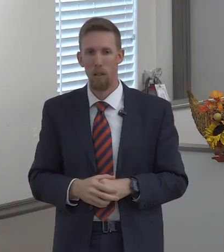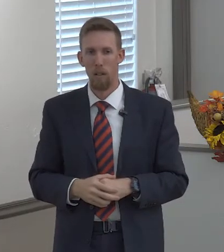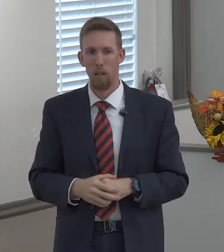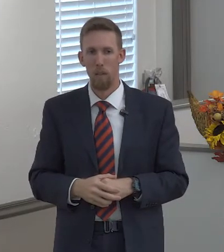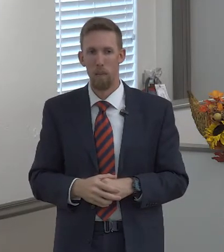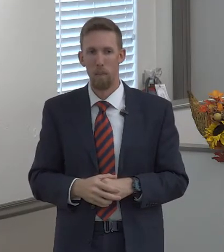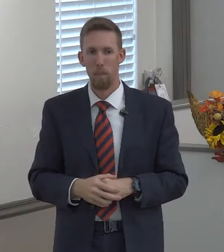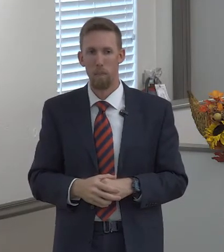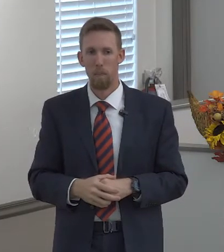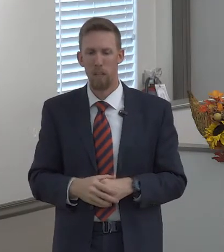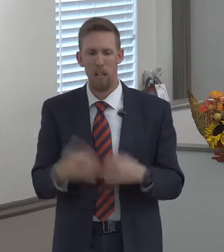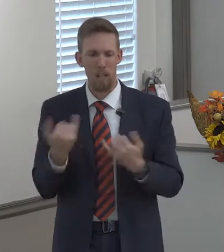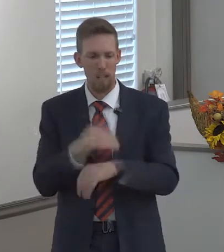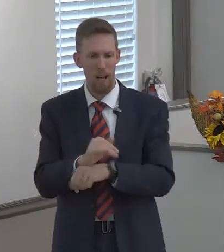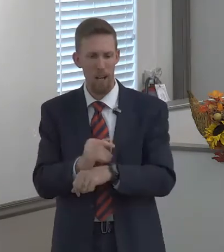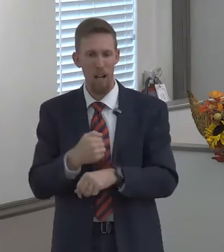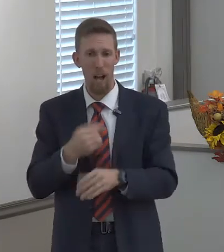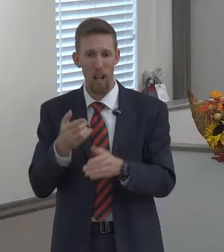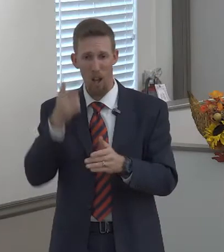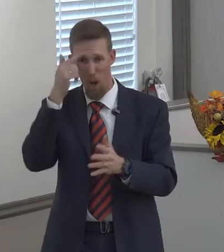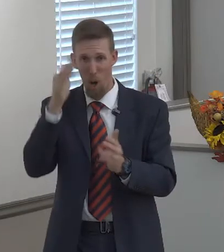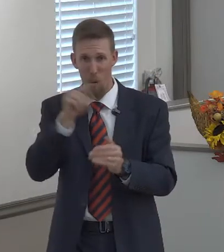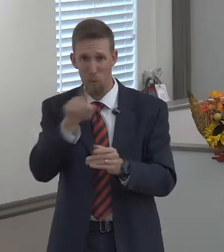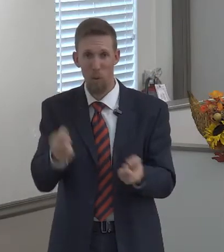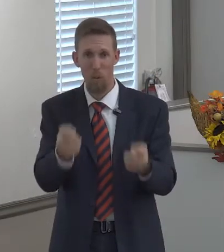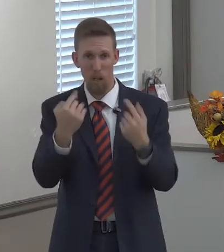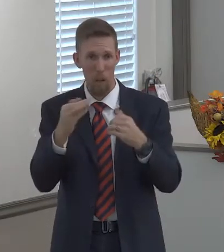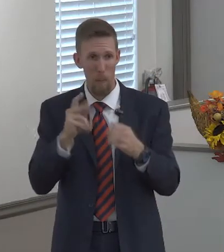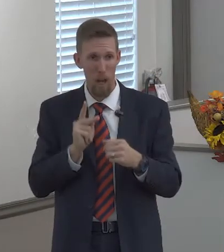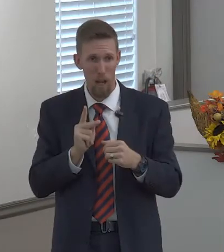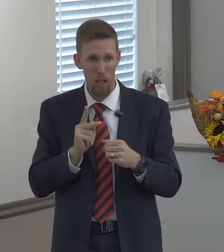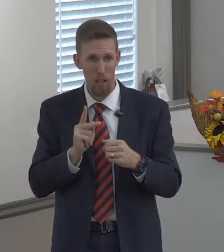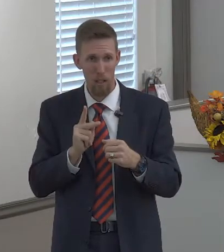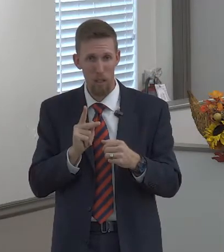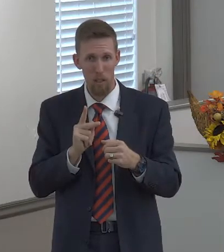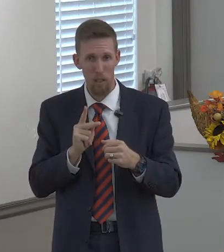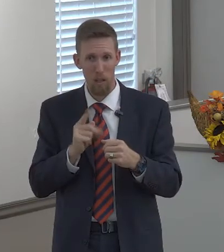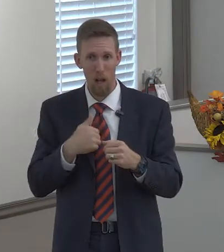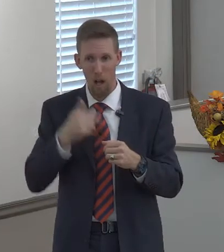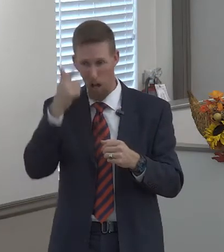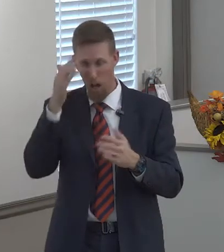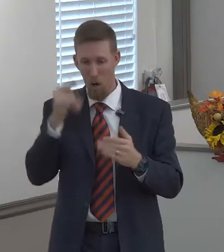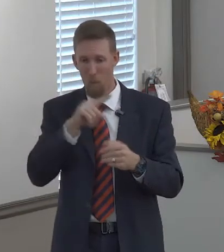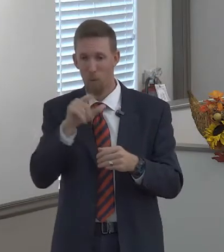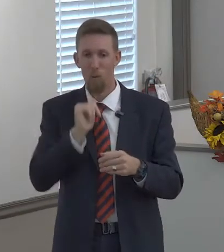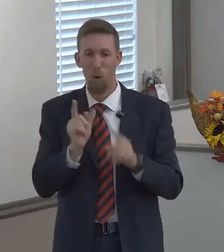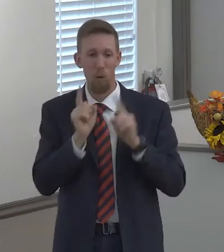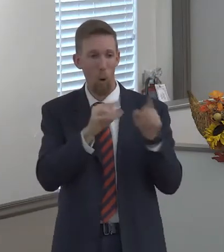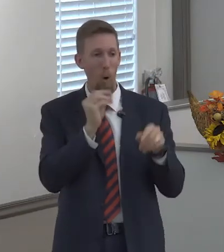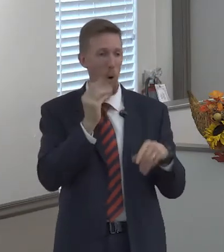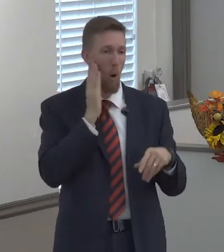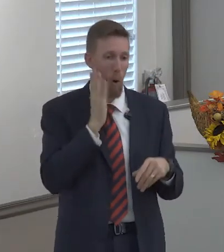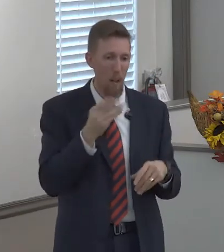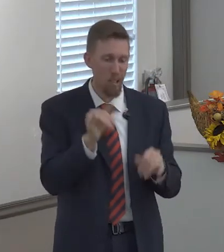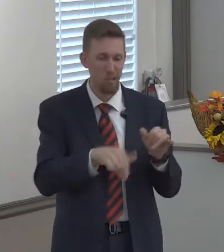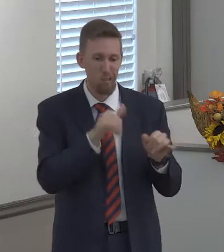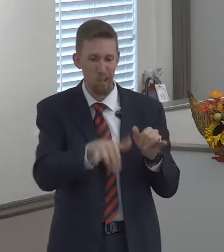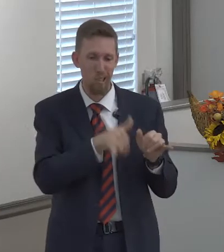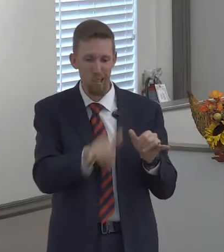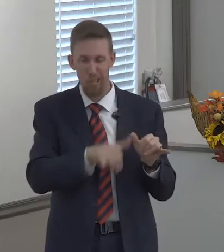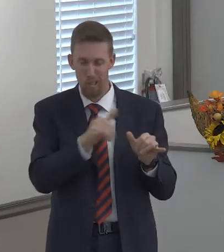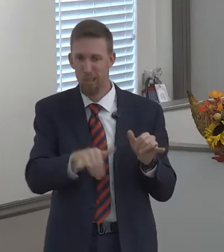things he hath done. So loved he the world that he gave us his son. Those are doctrinal